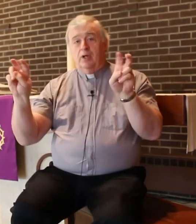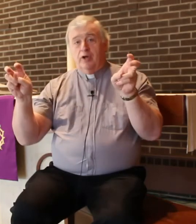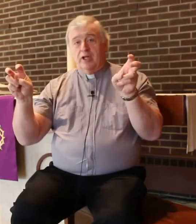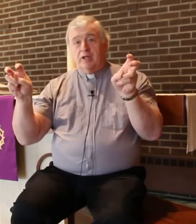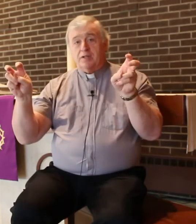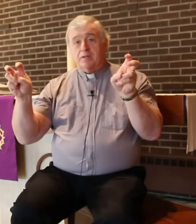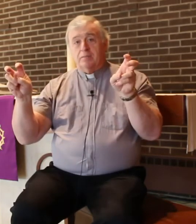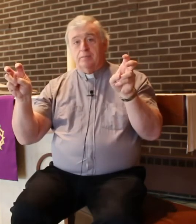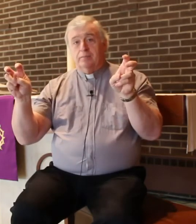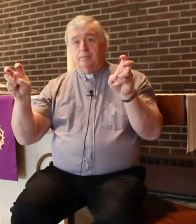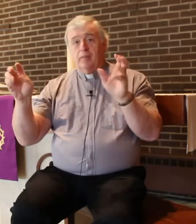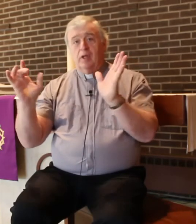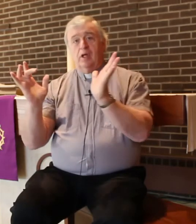Here it is.